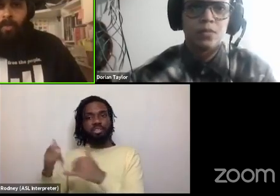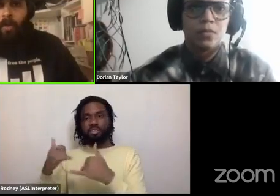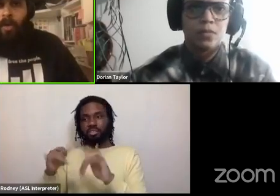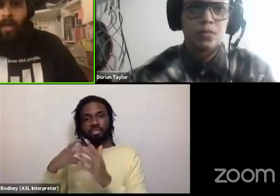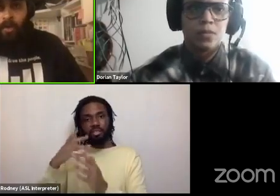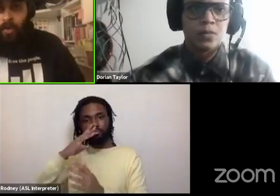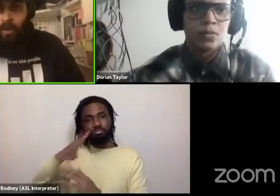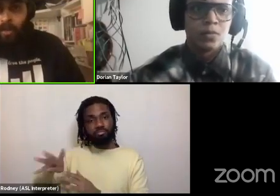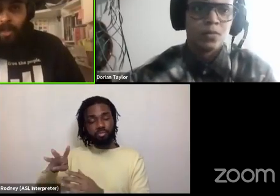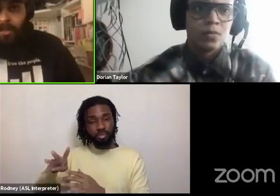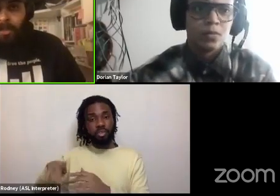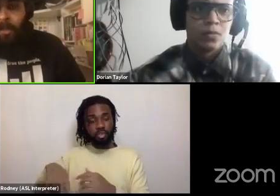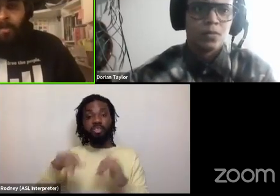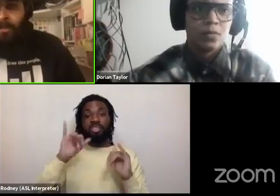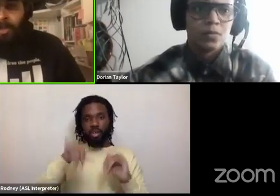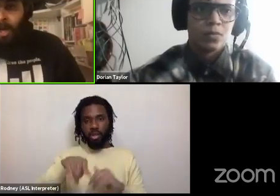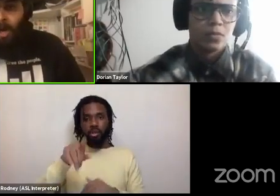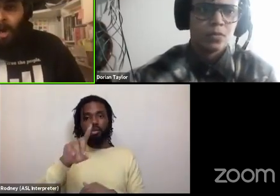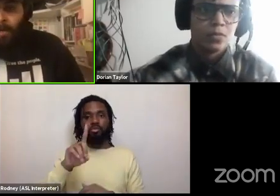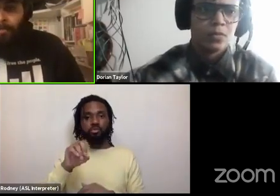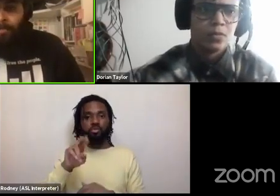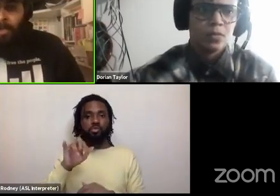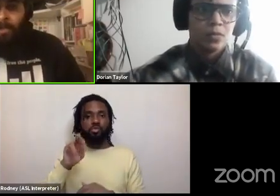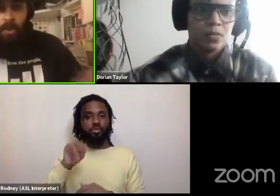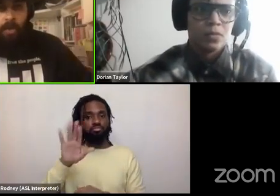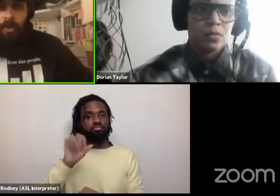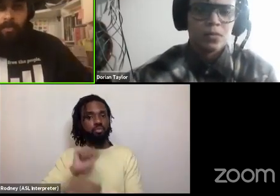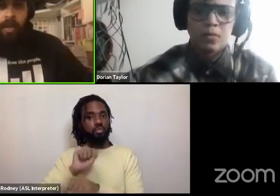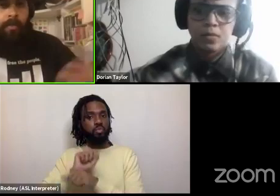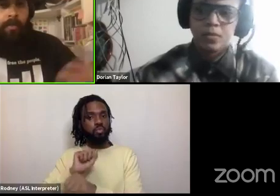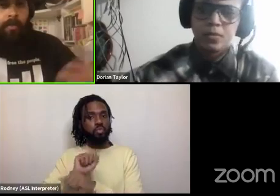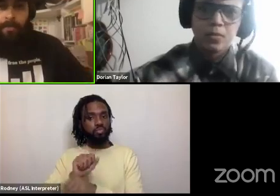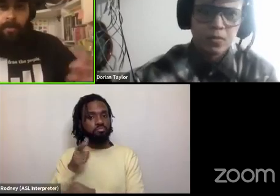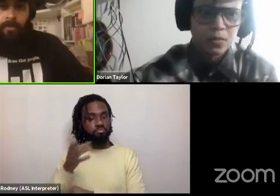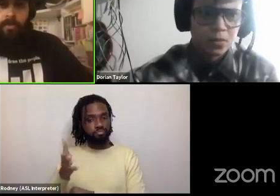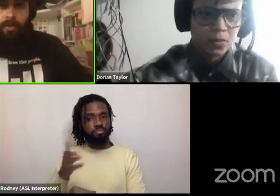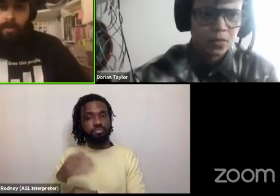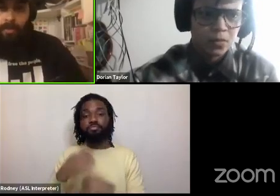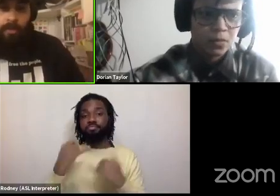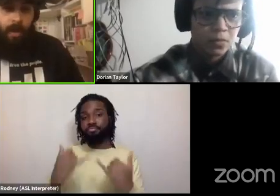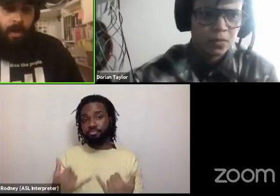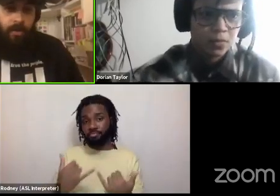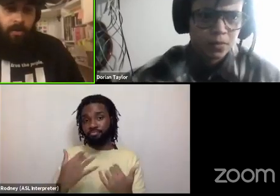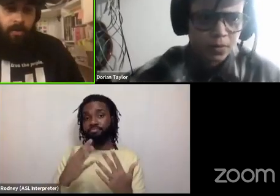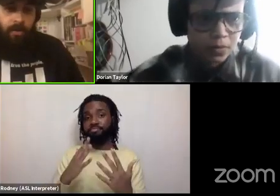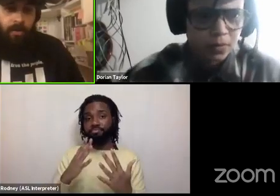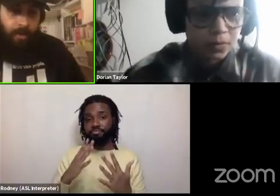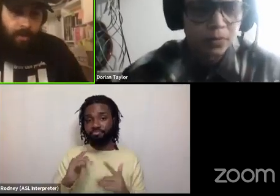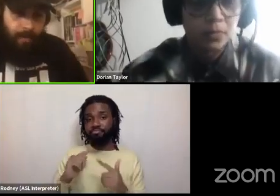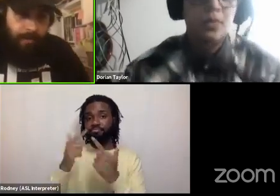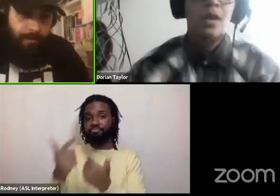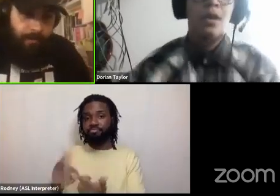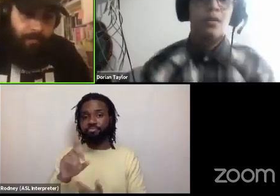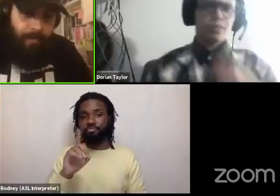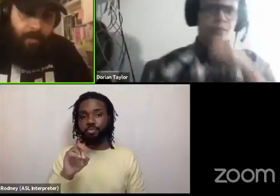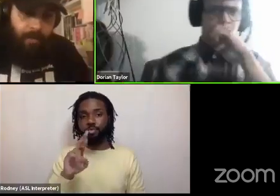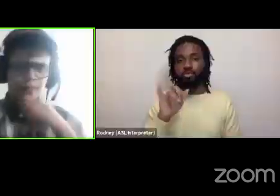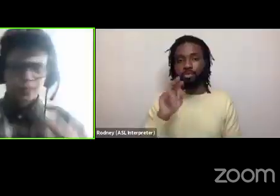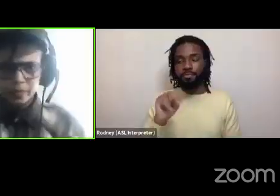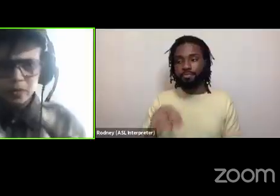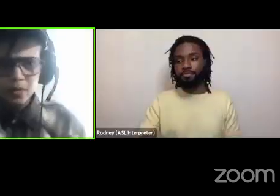the work that Dorian does lives. So yeah, without further ado, Dorian.